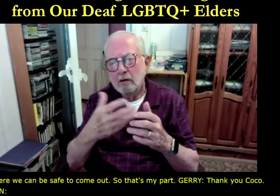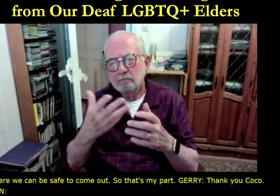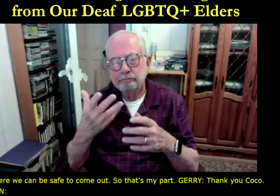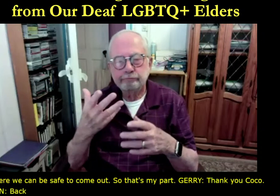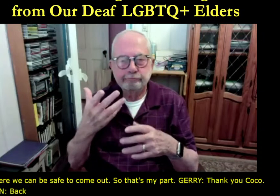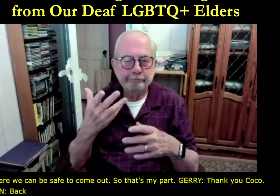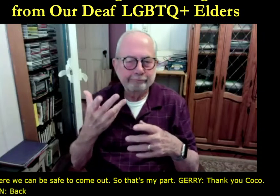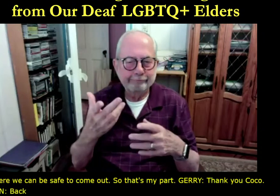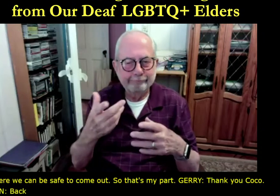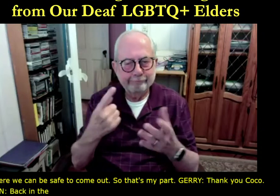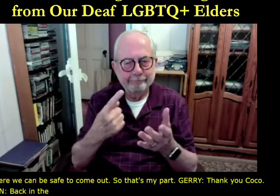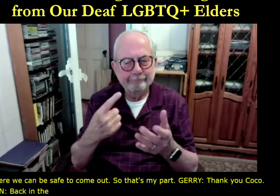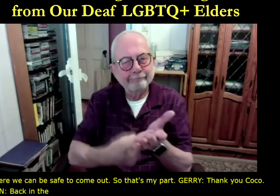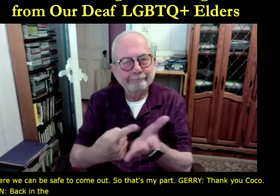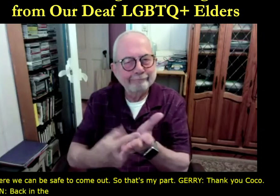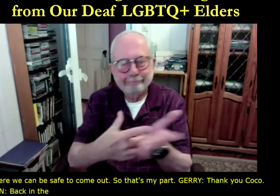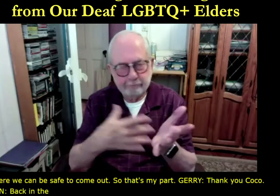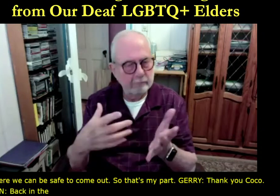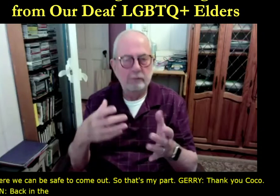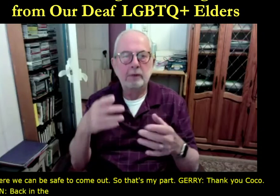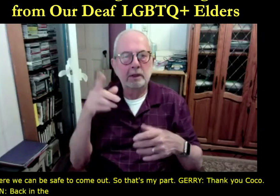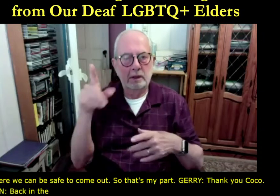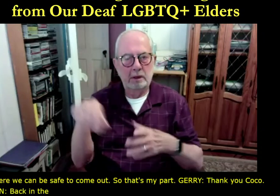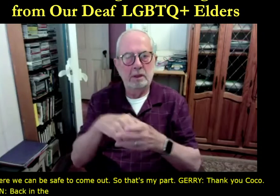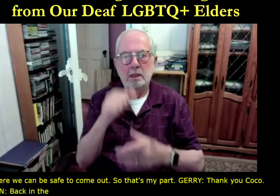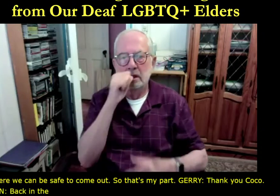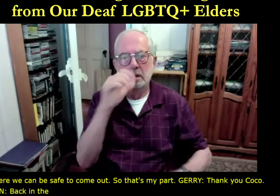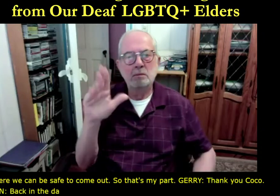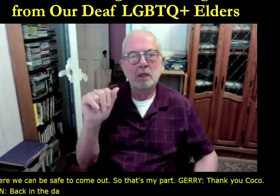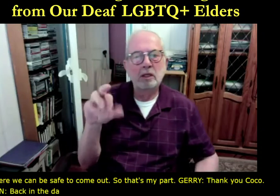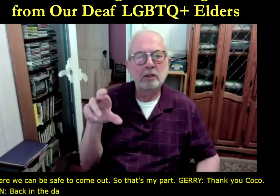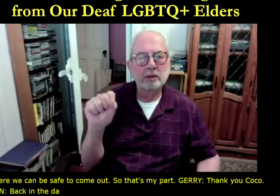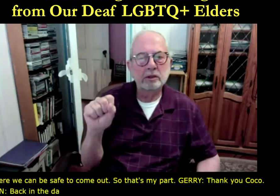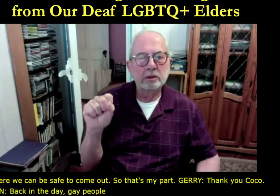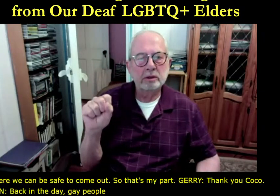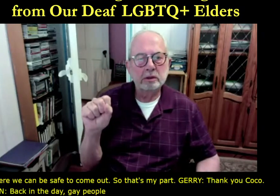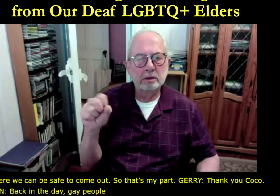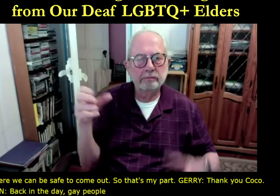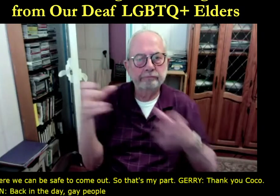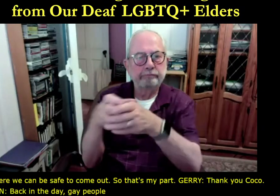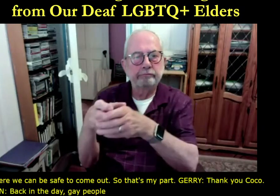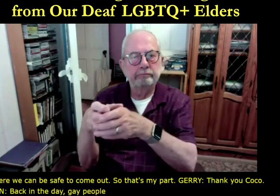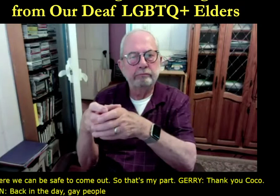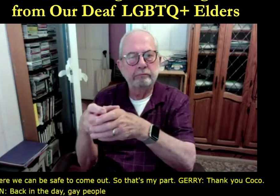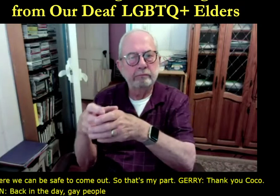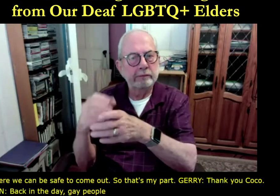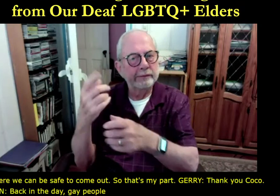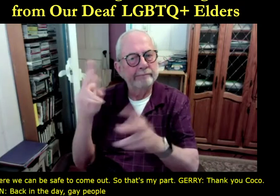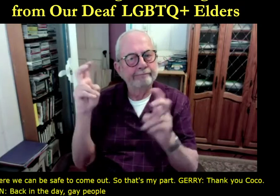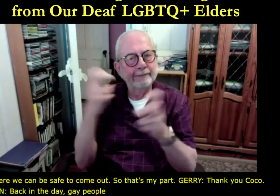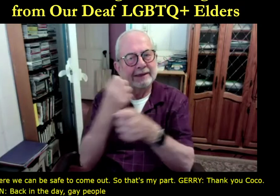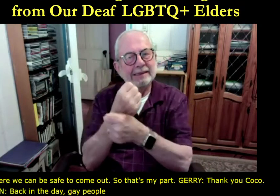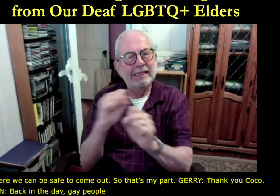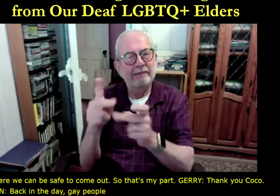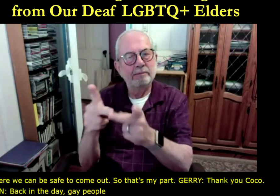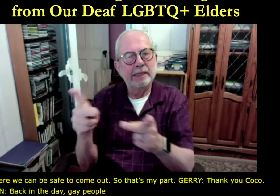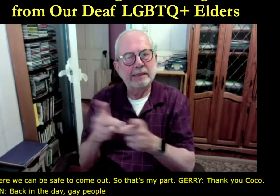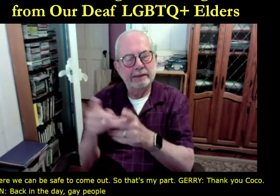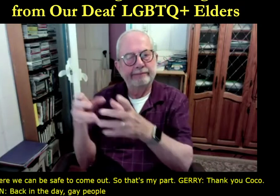in terms of they were limited in how they could interact and they where they went to meet each other was gay